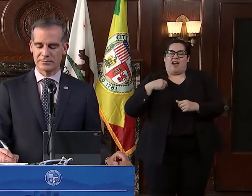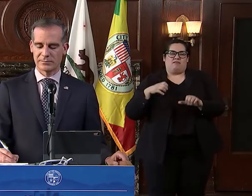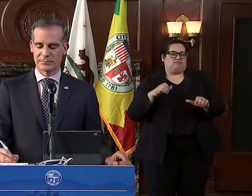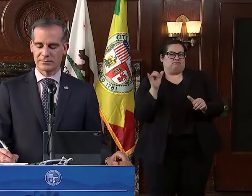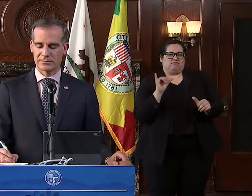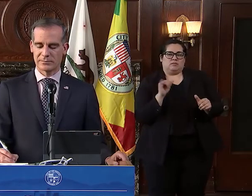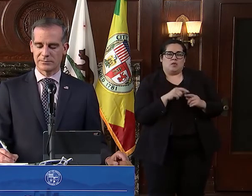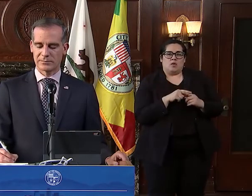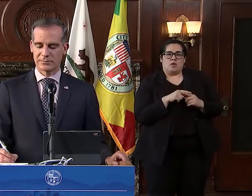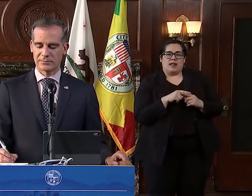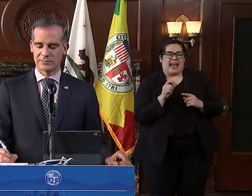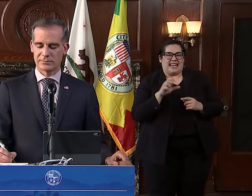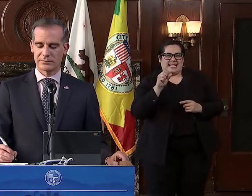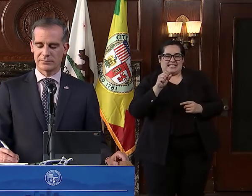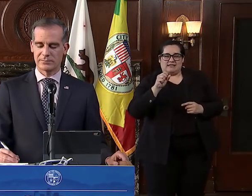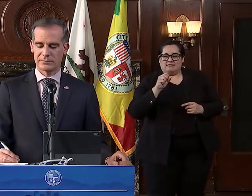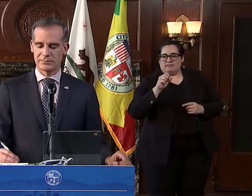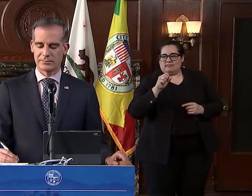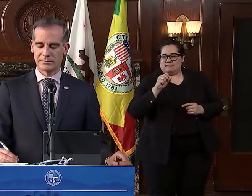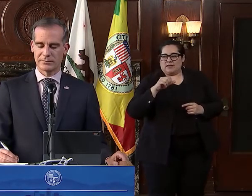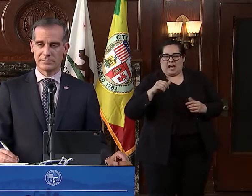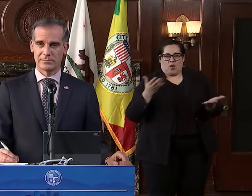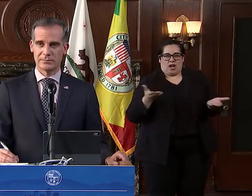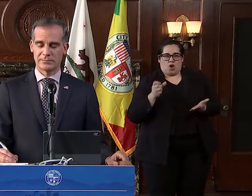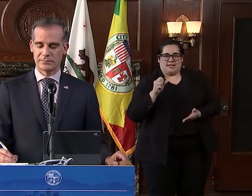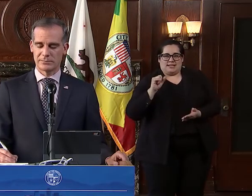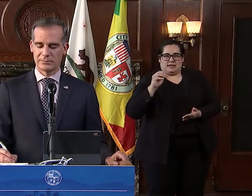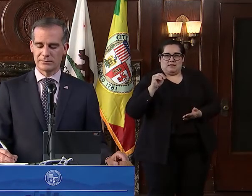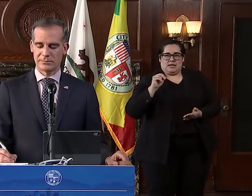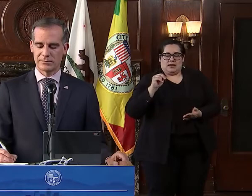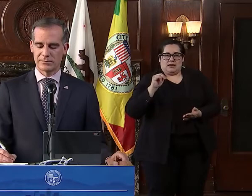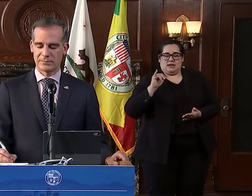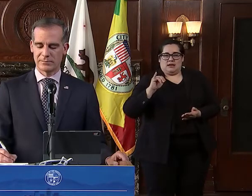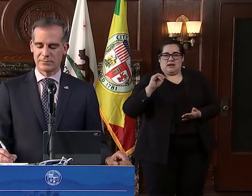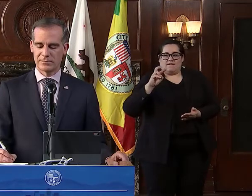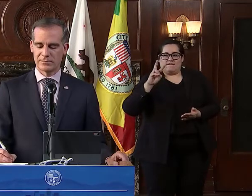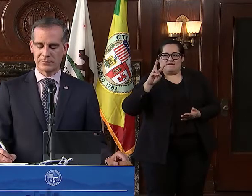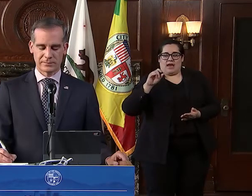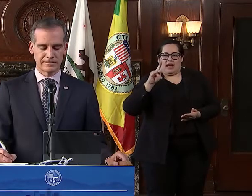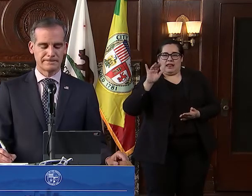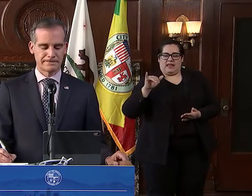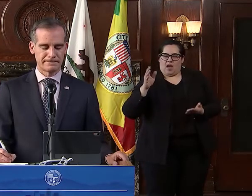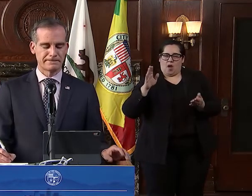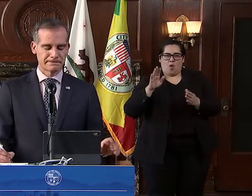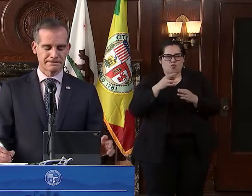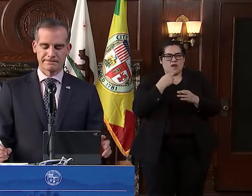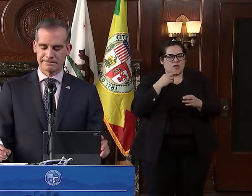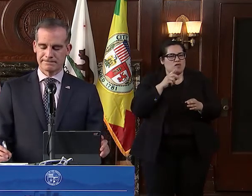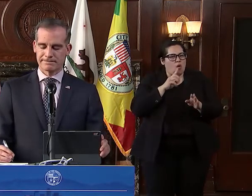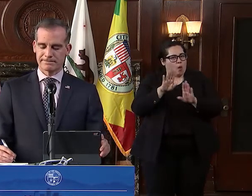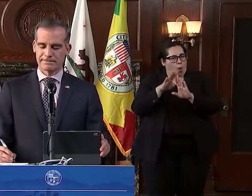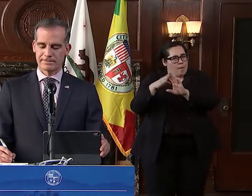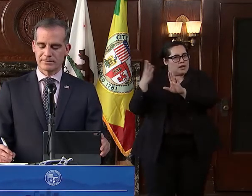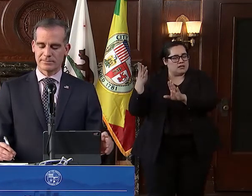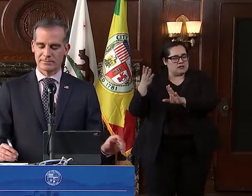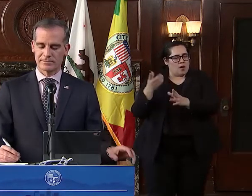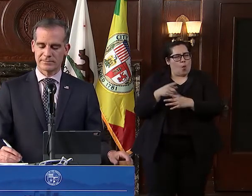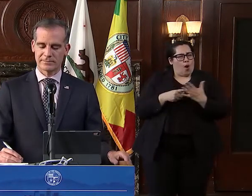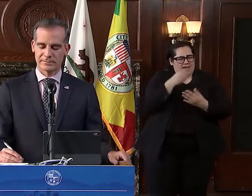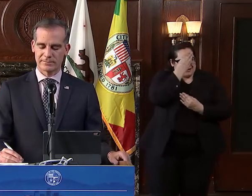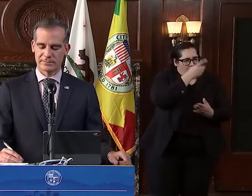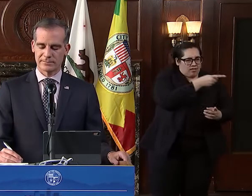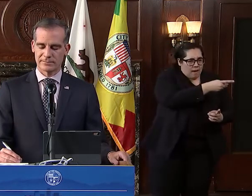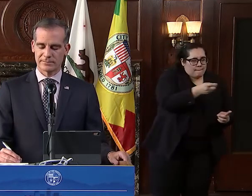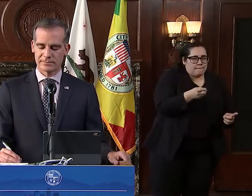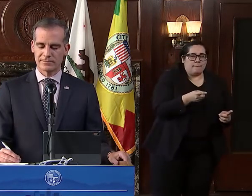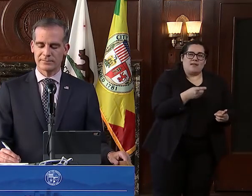like Simi Valley, which is right here. Restaurants are opening. What can you tell them to ease